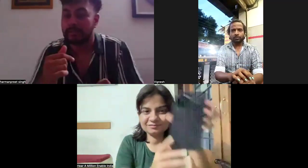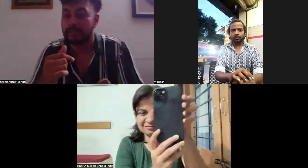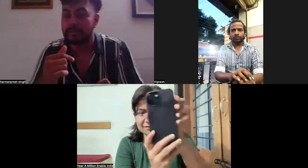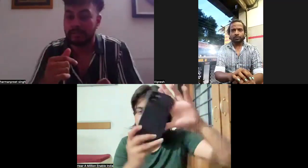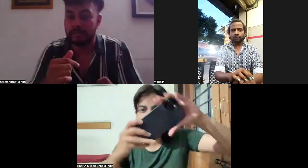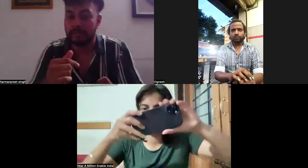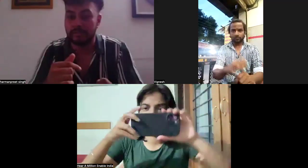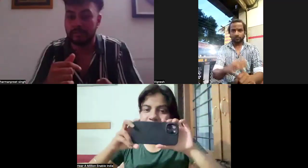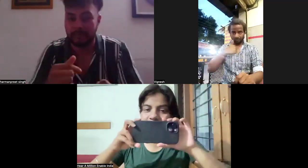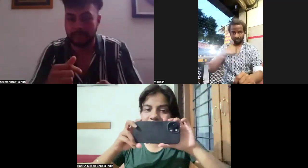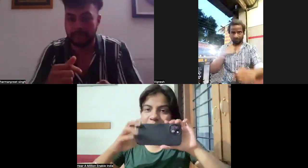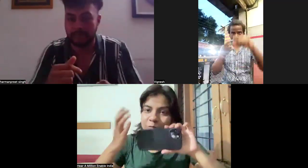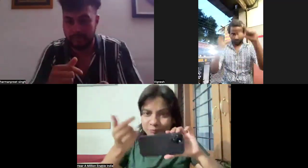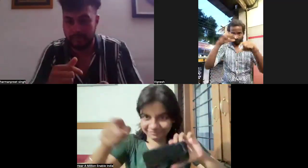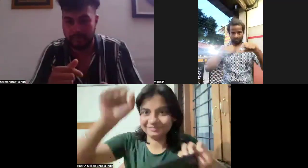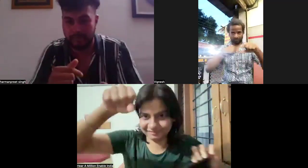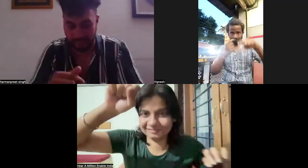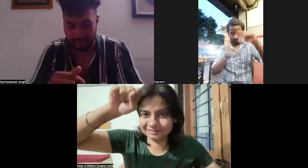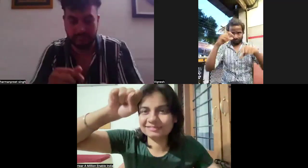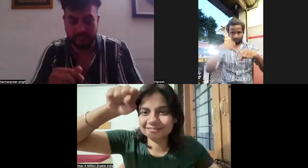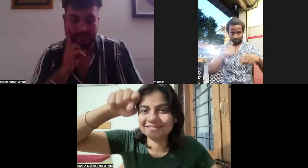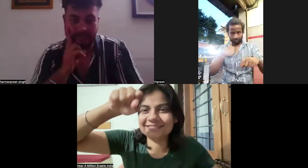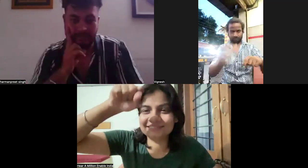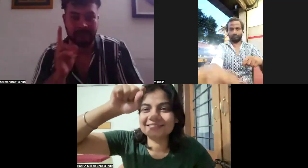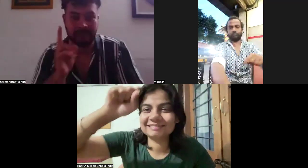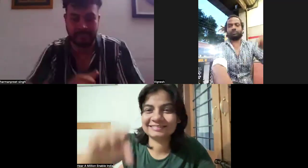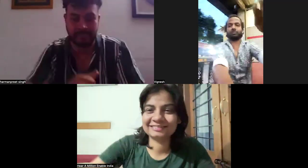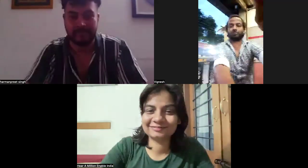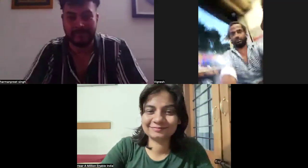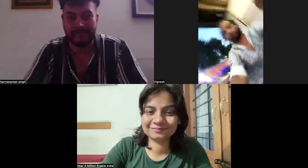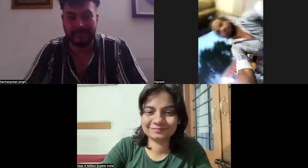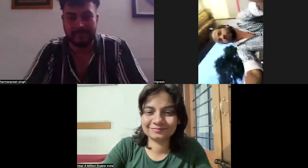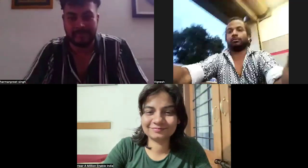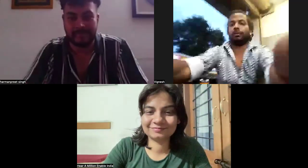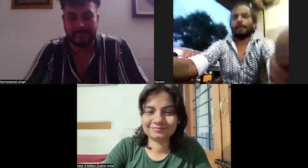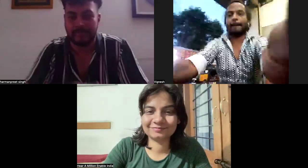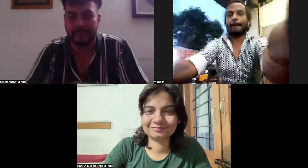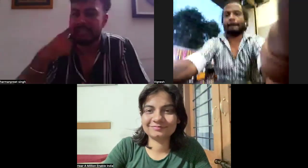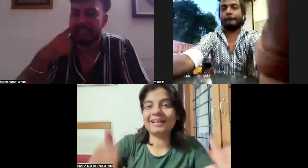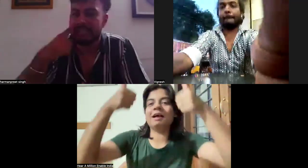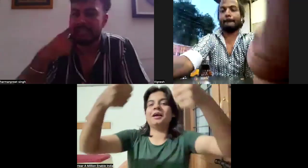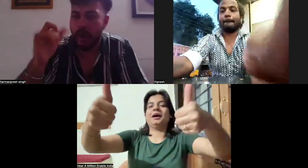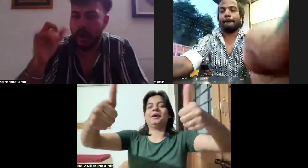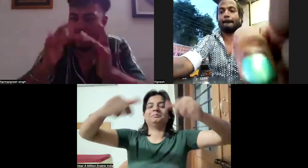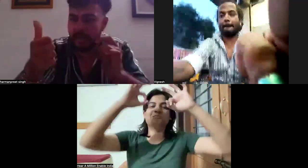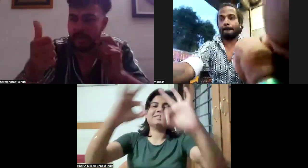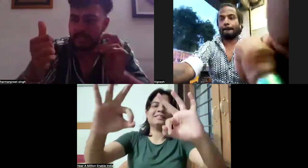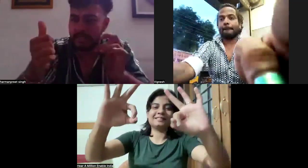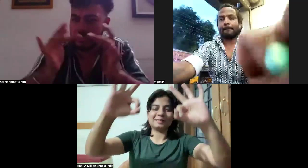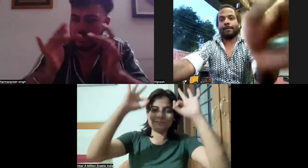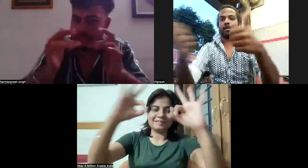Can we request Vignesh if you could please make your phone a little horizontal? It helps to get a